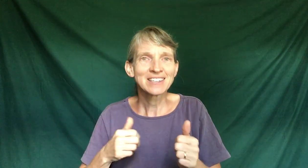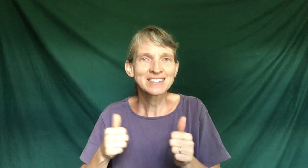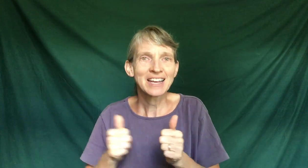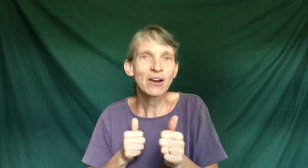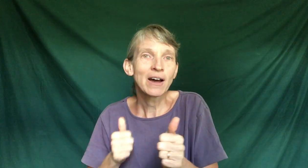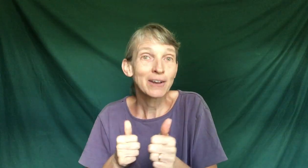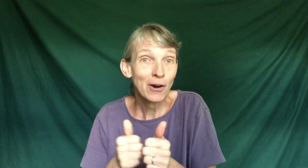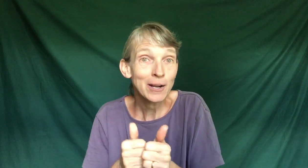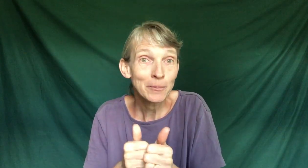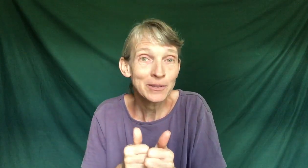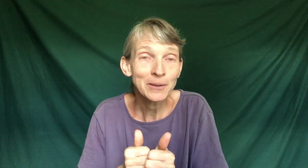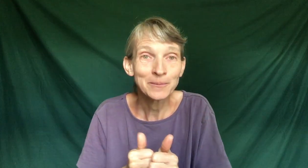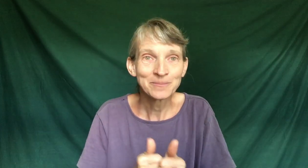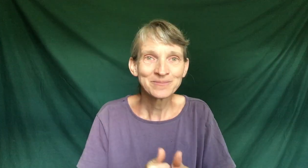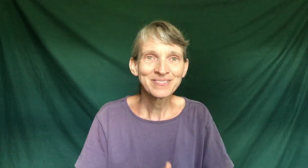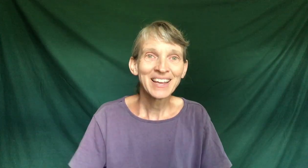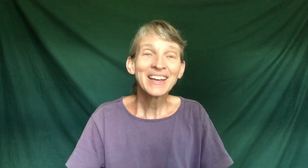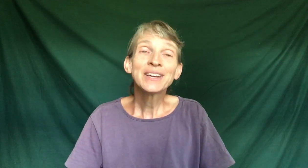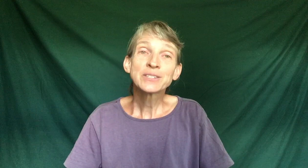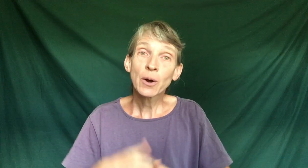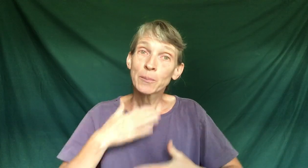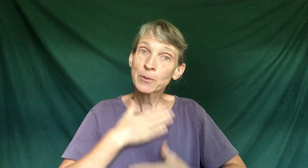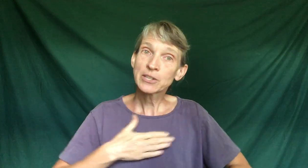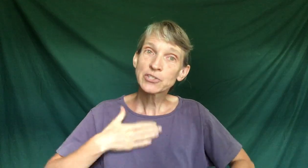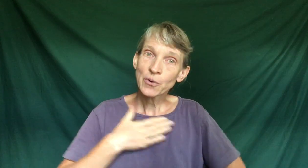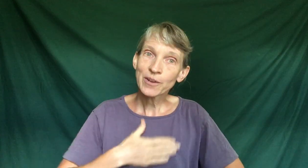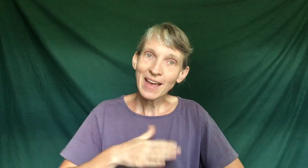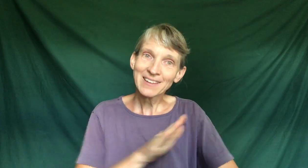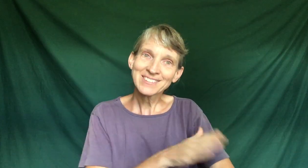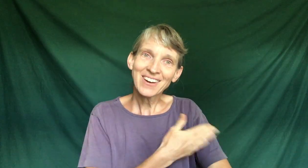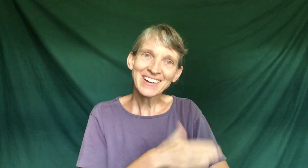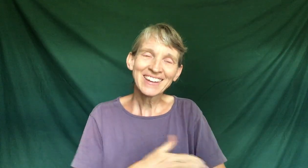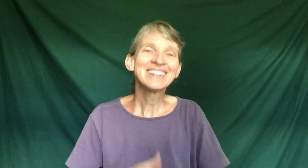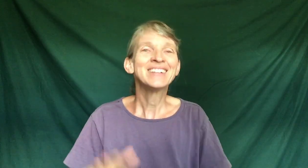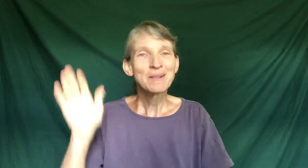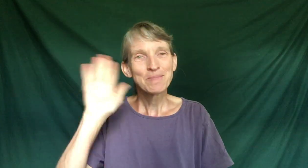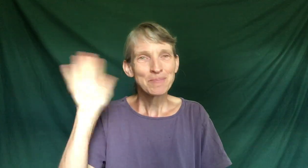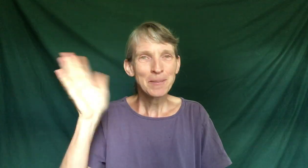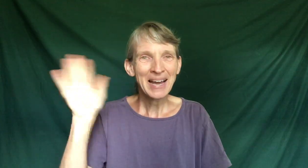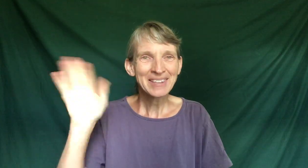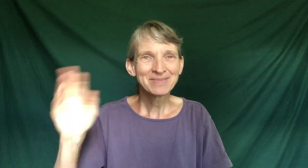stay kind of caught up with you. So hope you enjoy that song. Bye-bye.